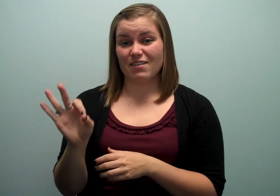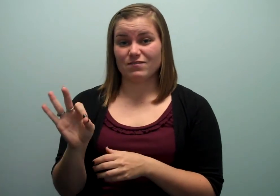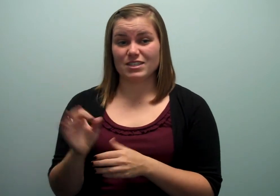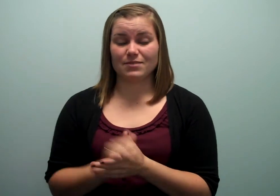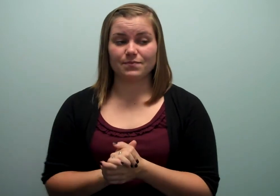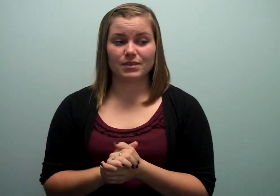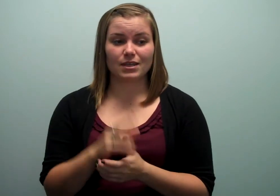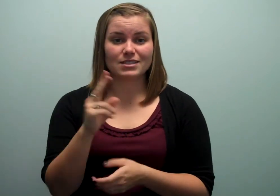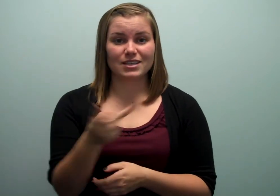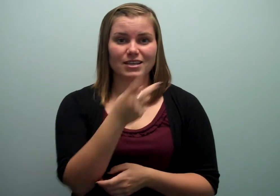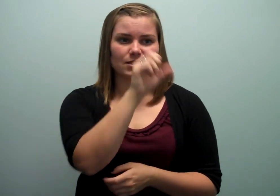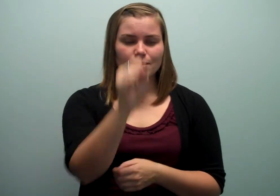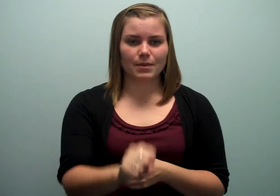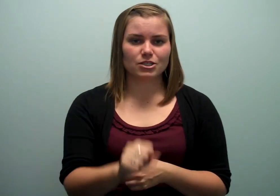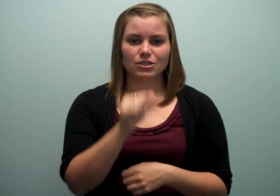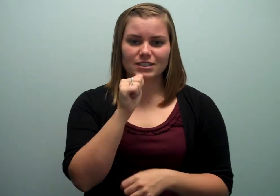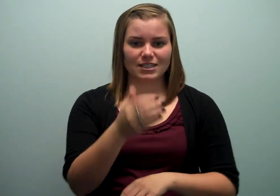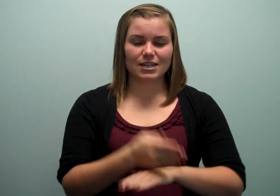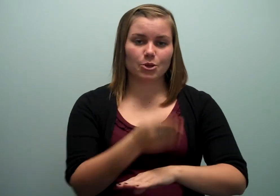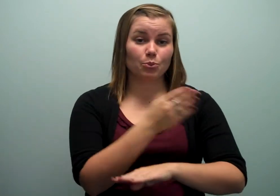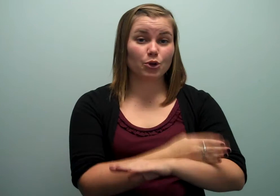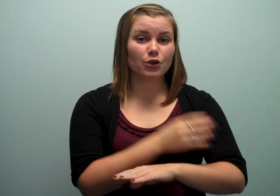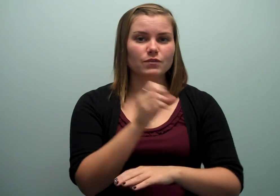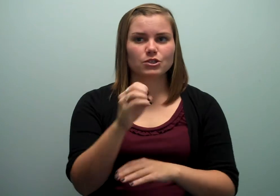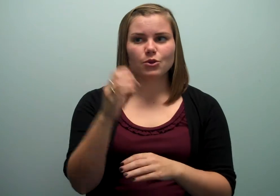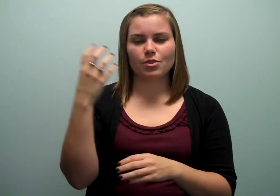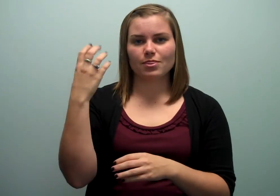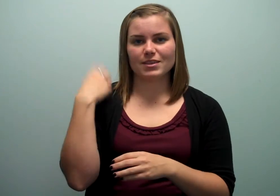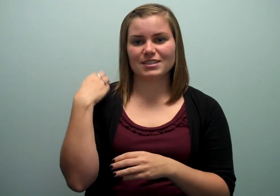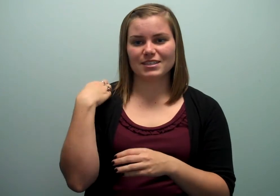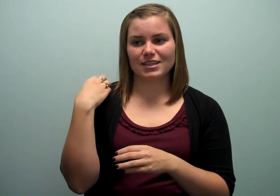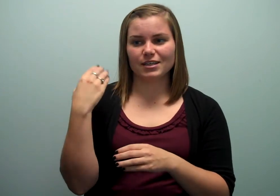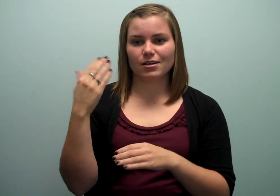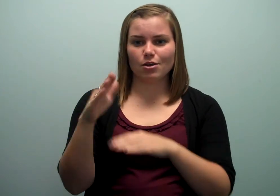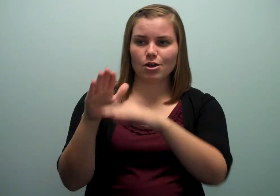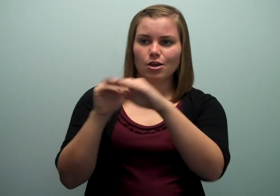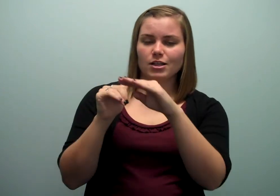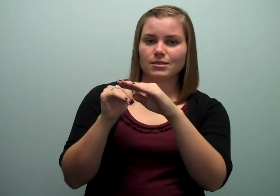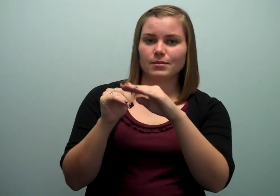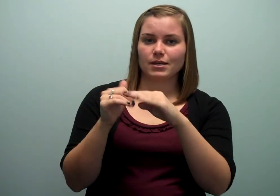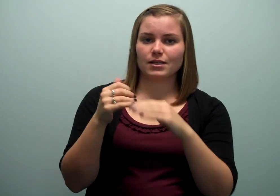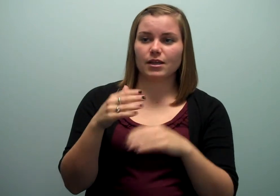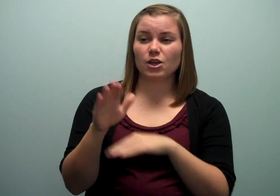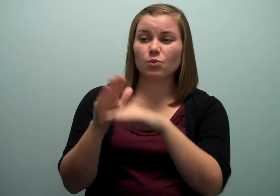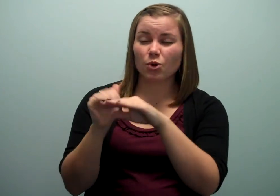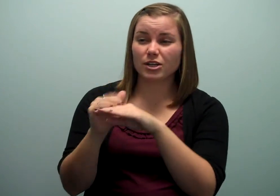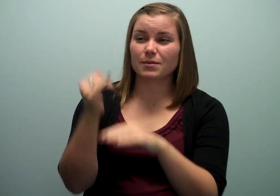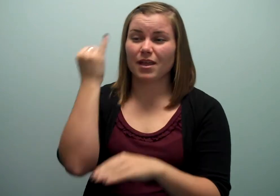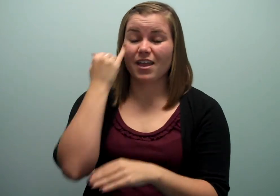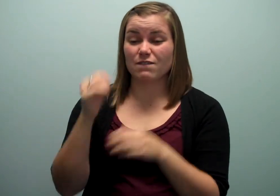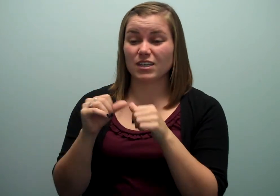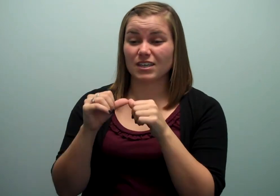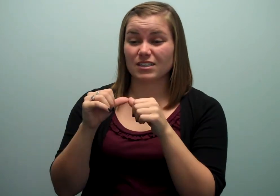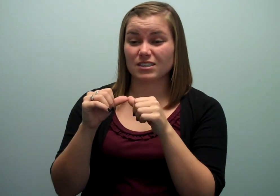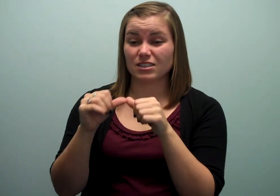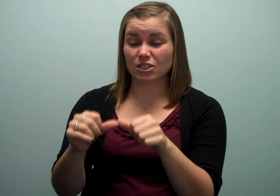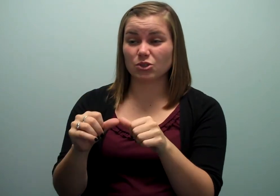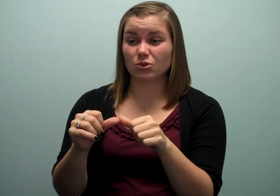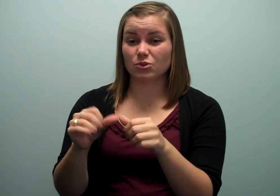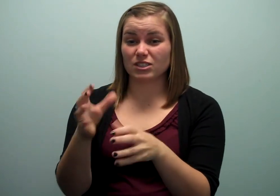better, and the dean called him in for a conference. The dean warned him that if his performance continued at this poor